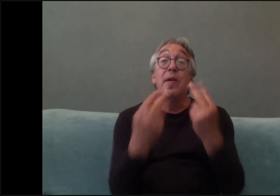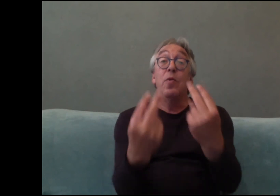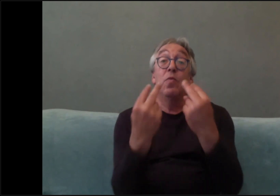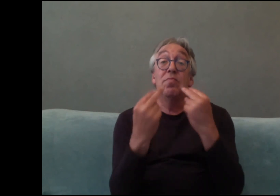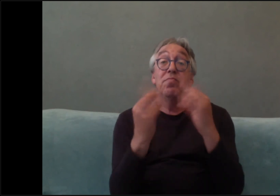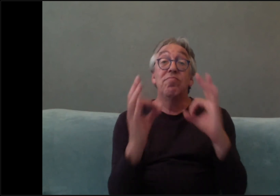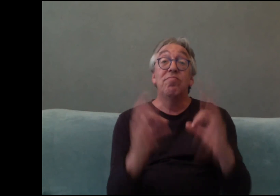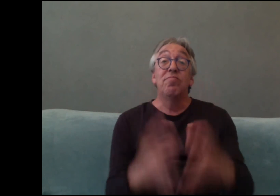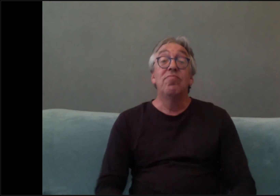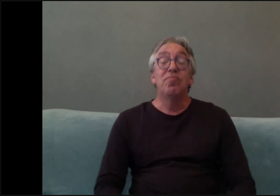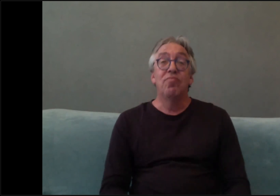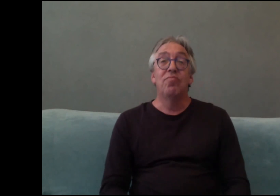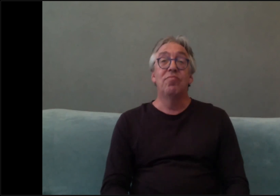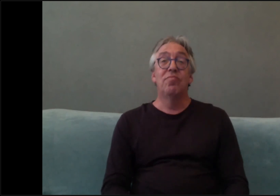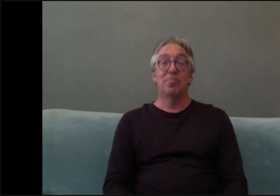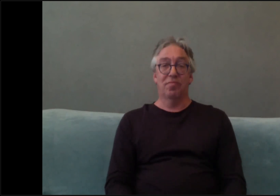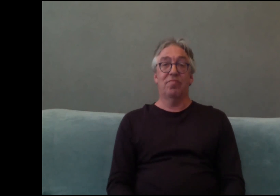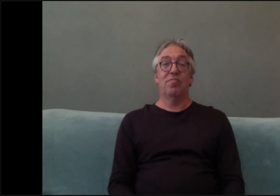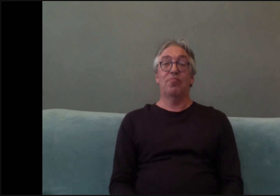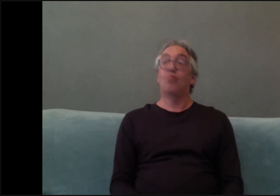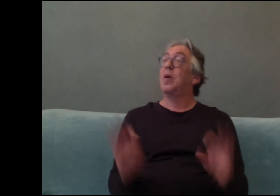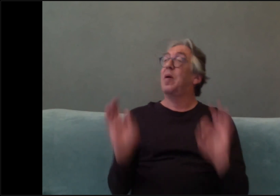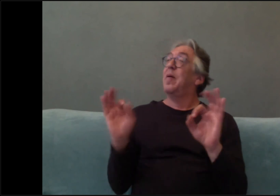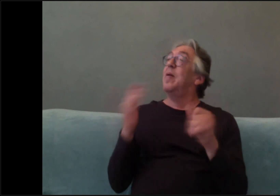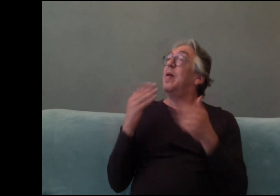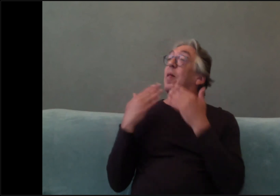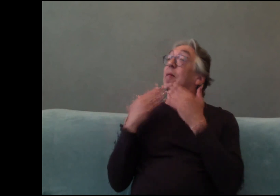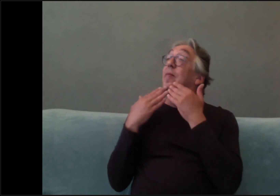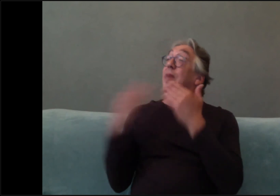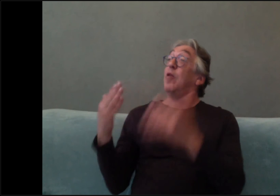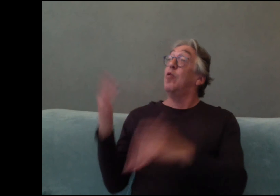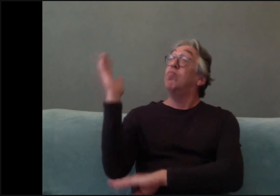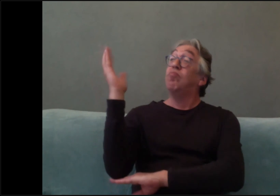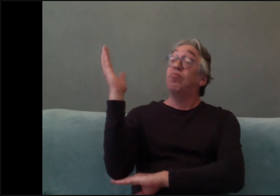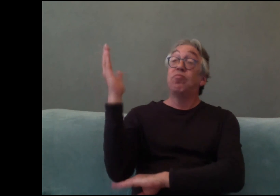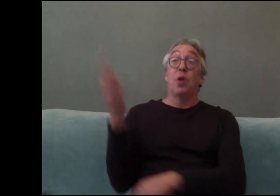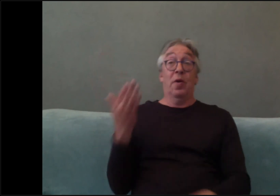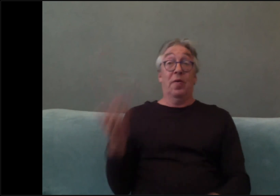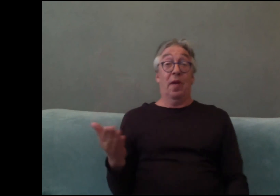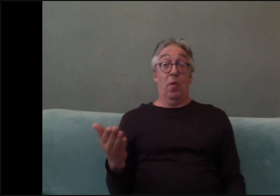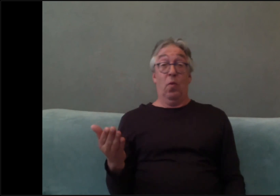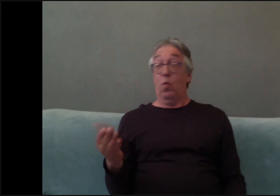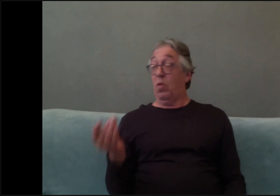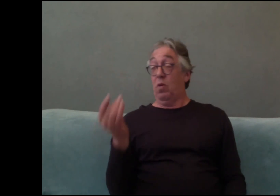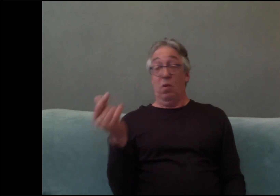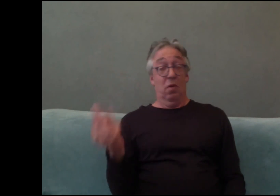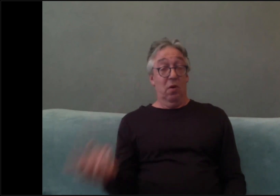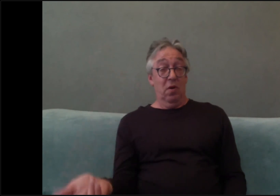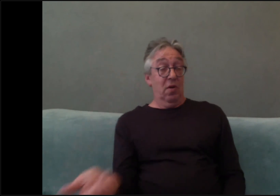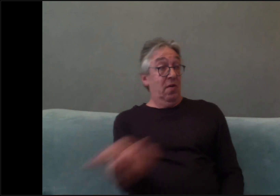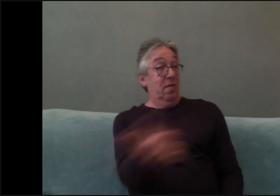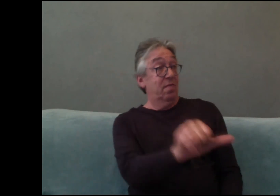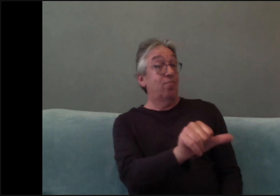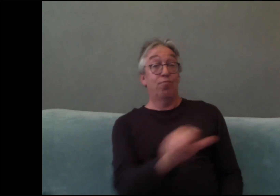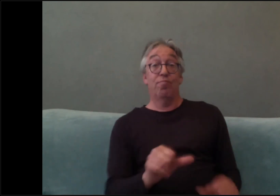Thank you very much, Vera, for this presentation. I'm going to hand over very swiftly to our next speaker. And